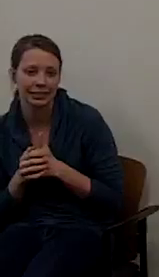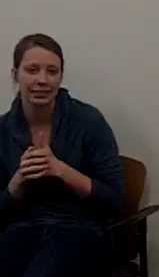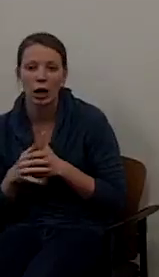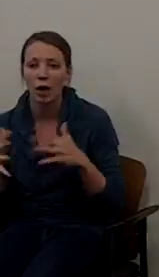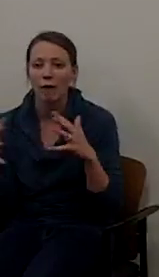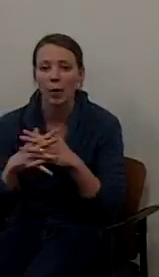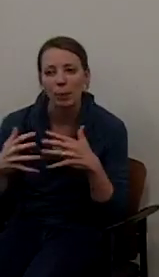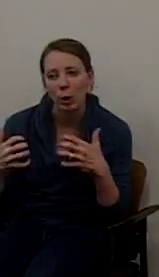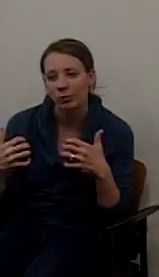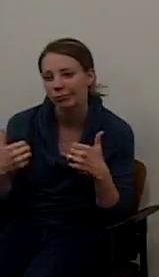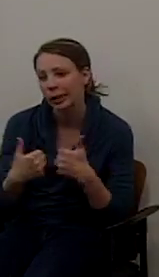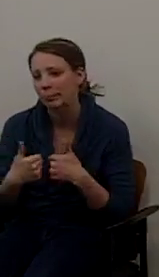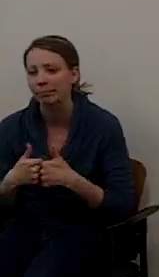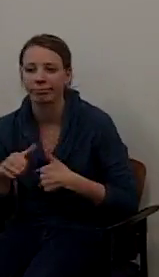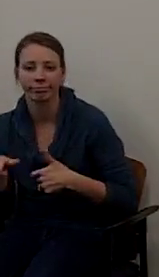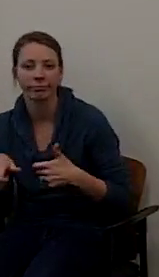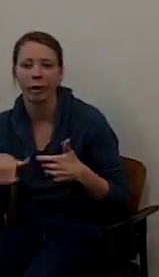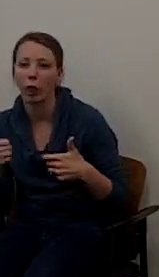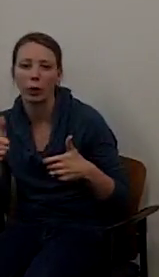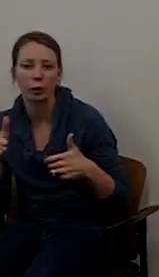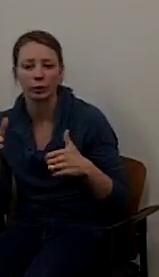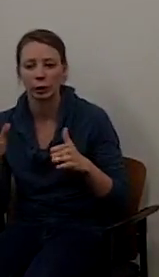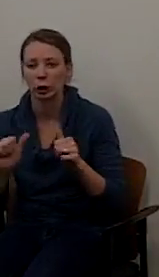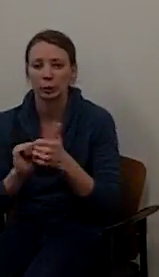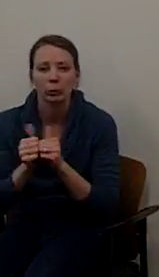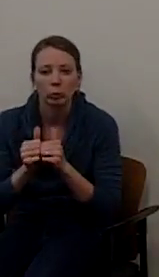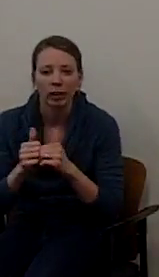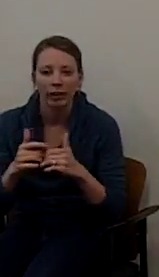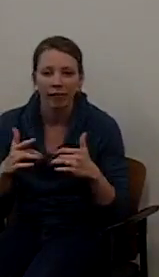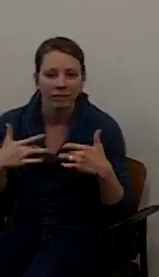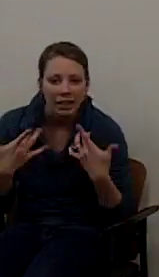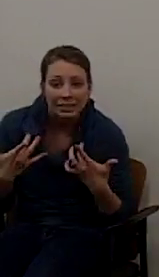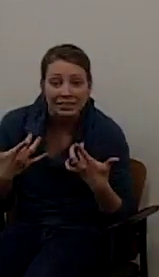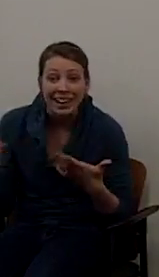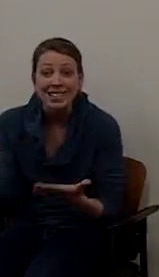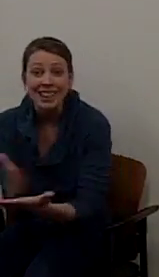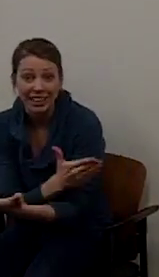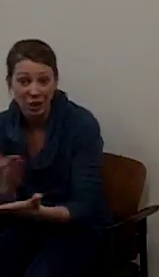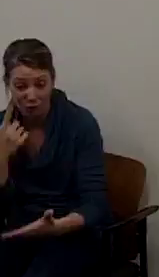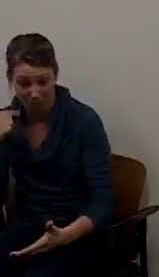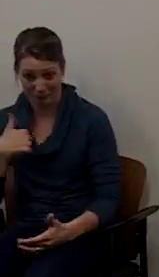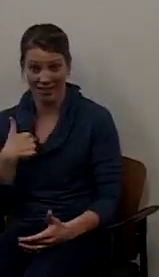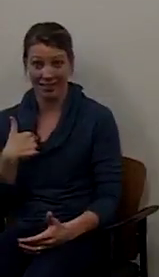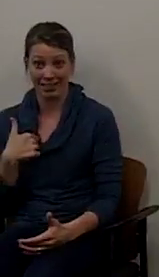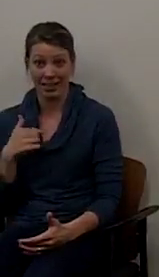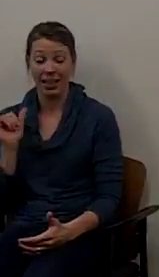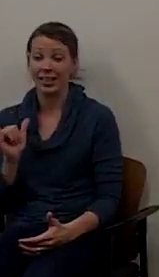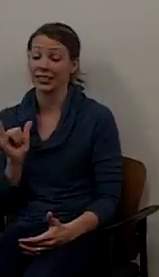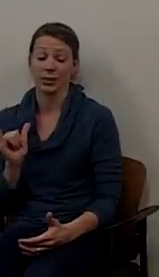football games, other sporting events, and even concerts. And to me, that's a huge